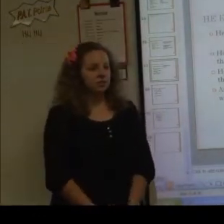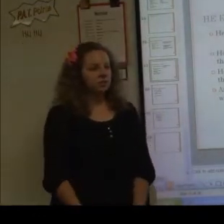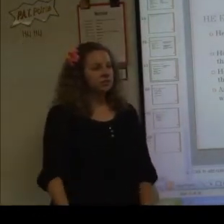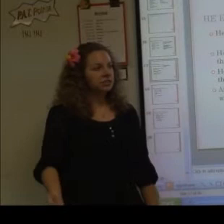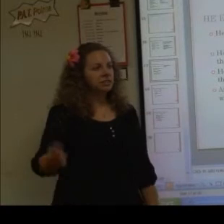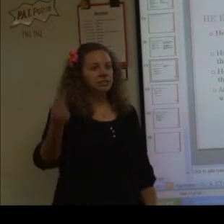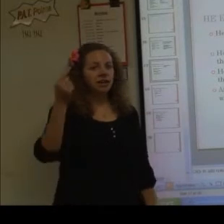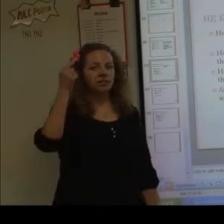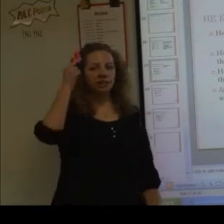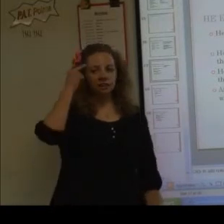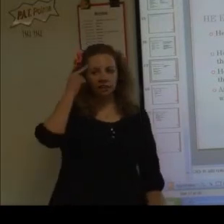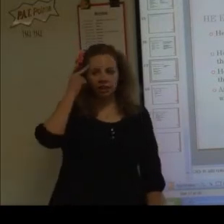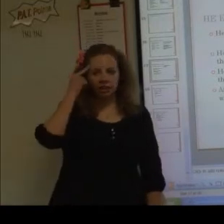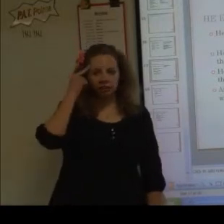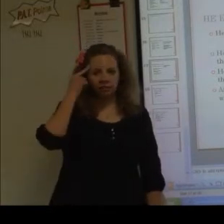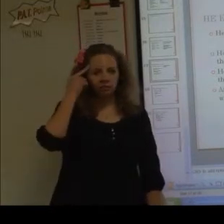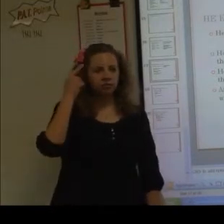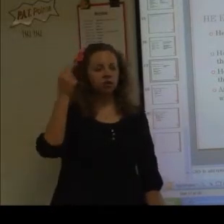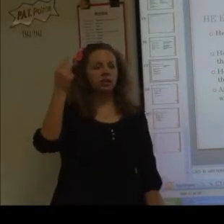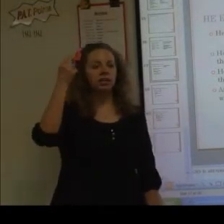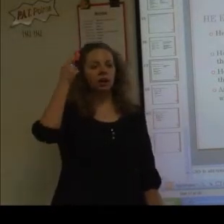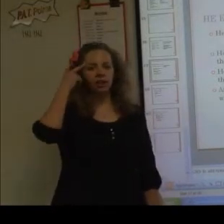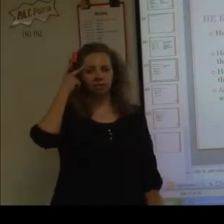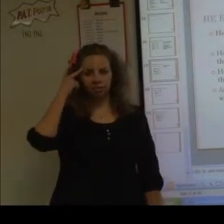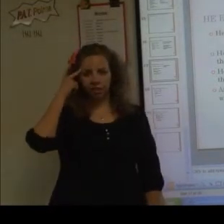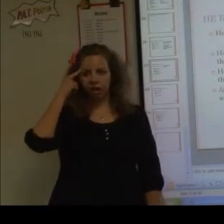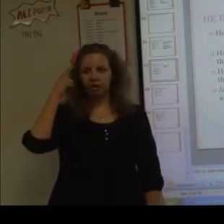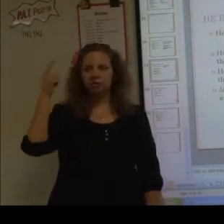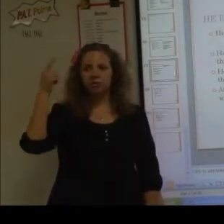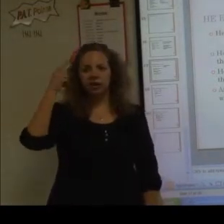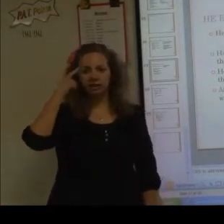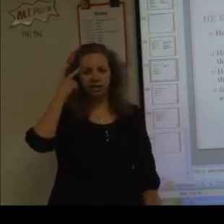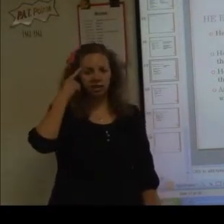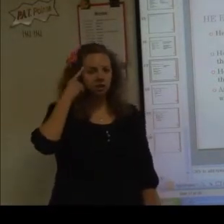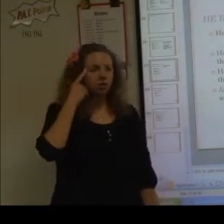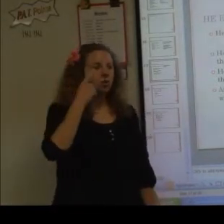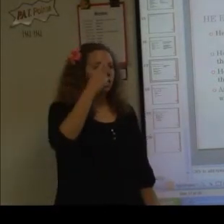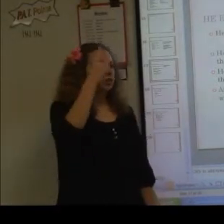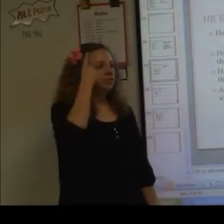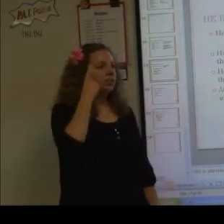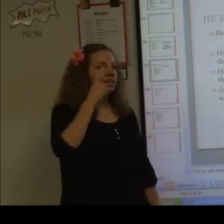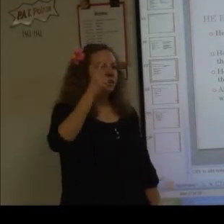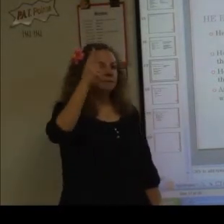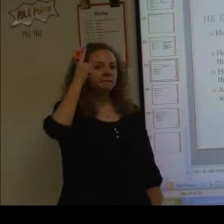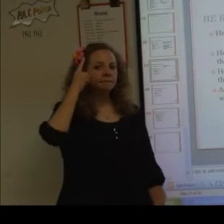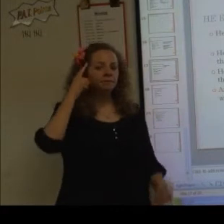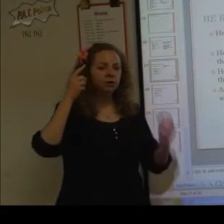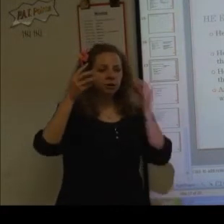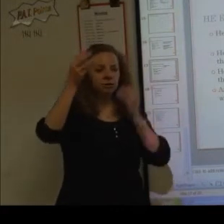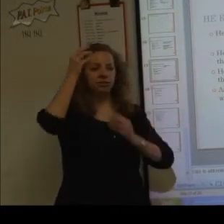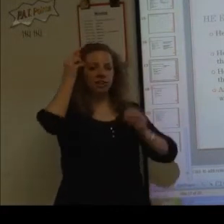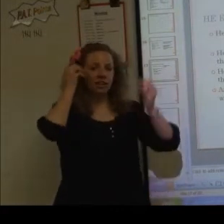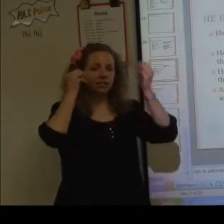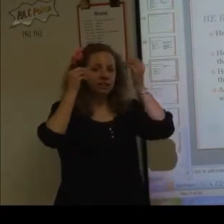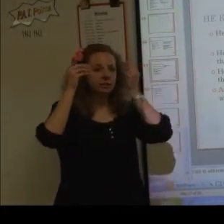So this is a sign like thinking, or like I thought, or I think, or thinking. Or you can do thinking this